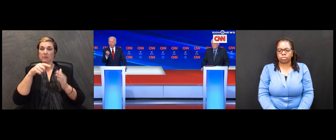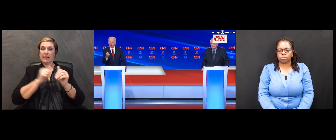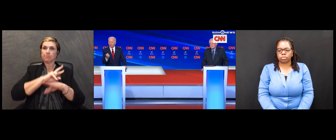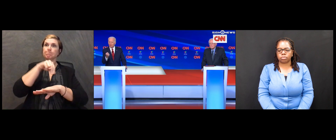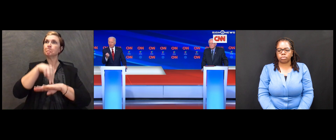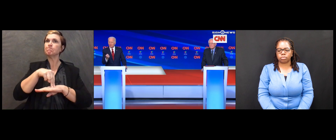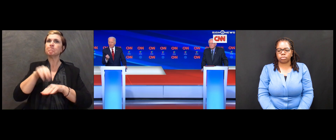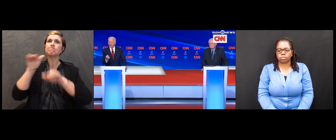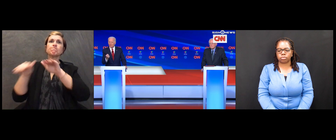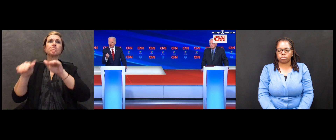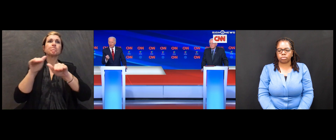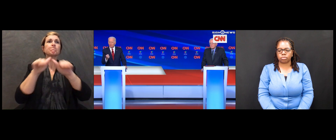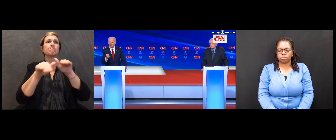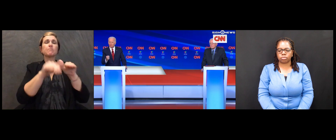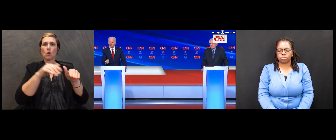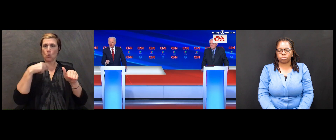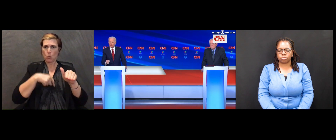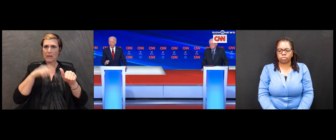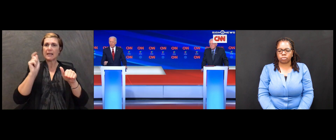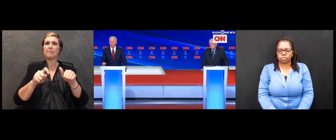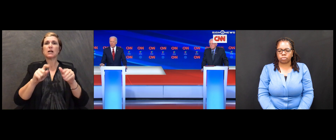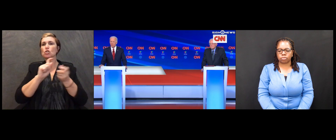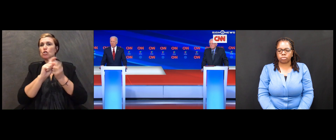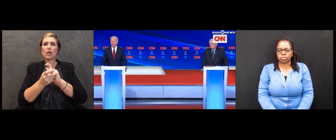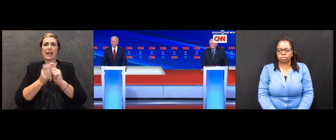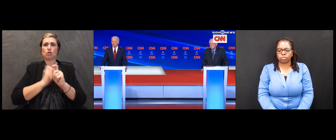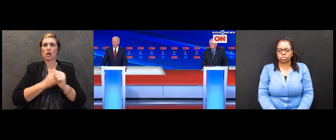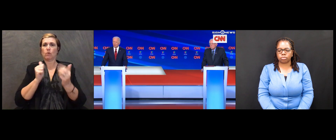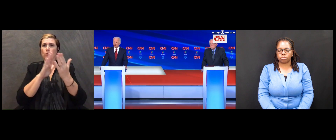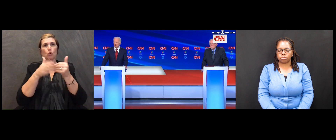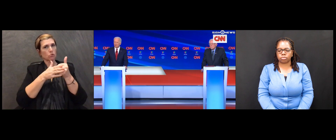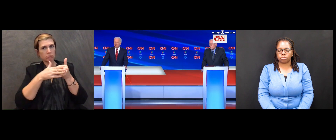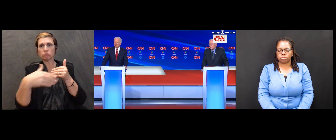on fundamental change in the way in which we're approaching this.